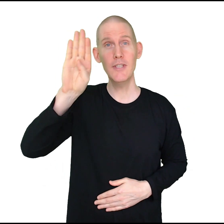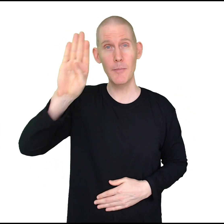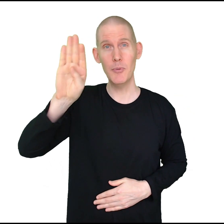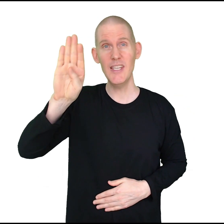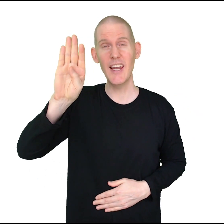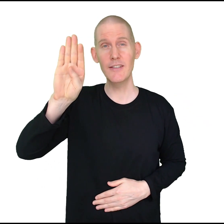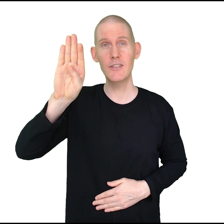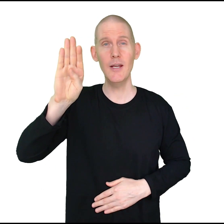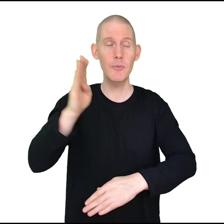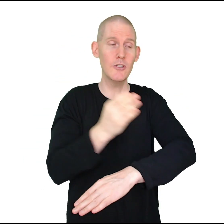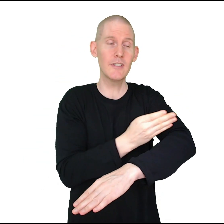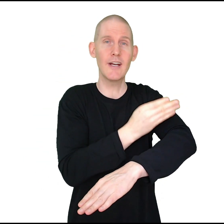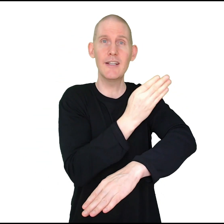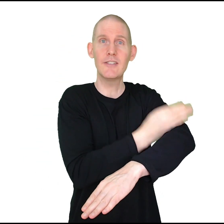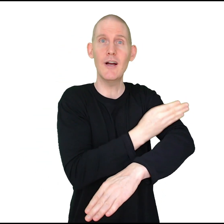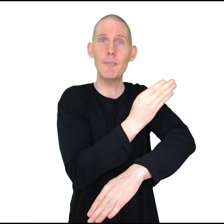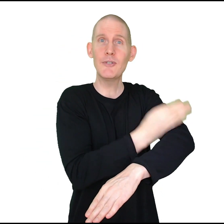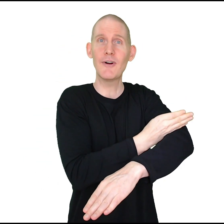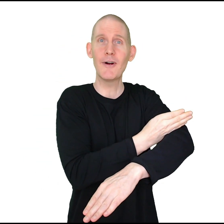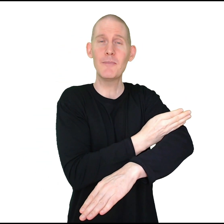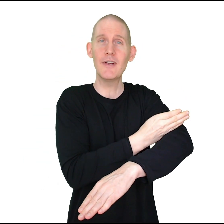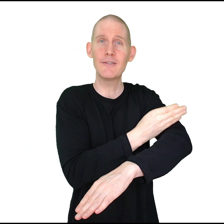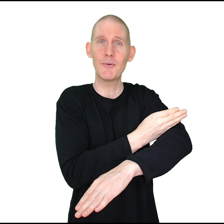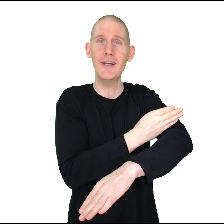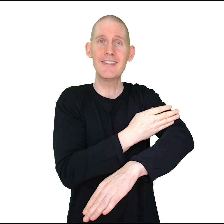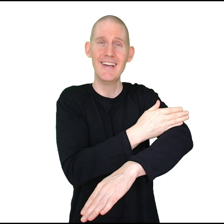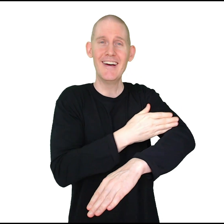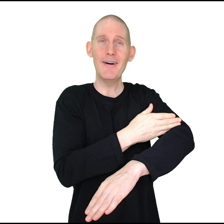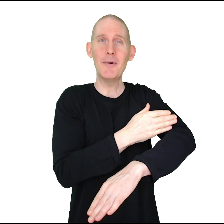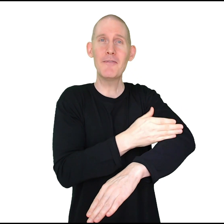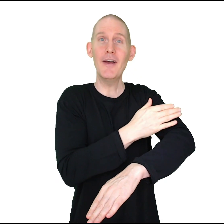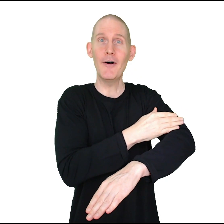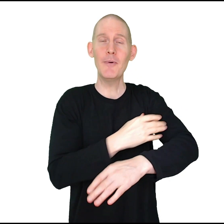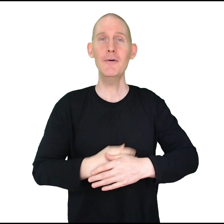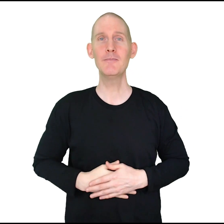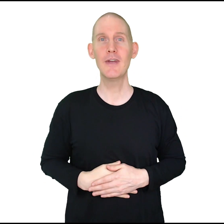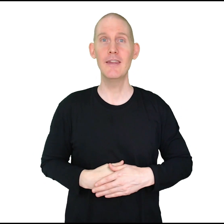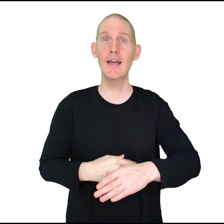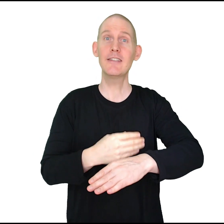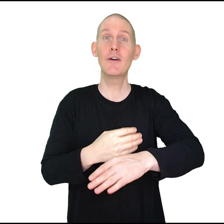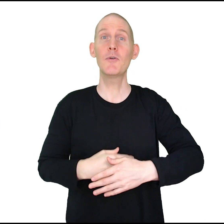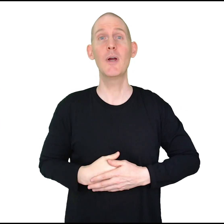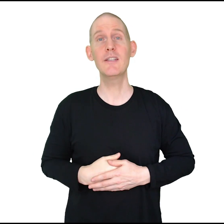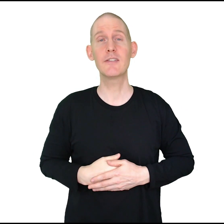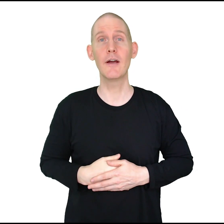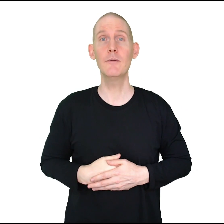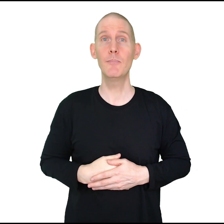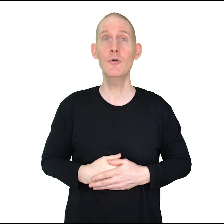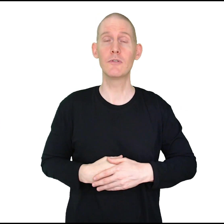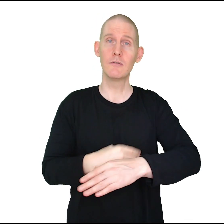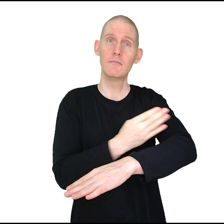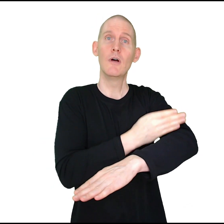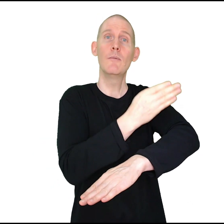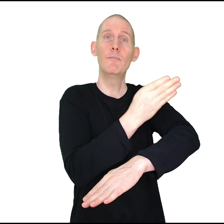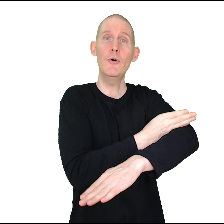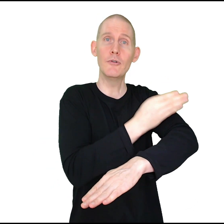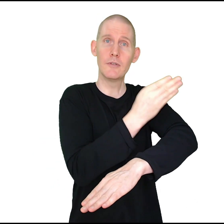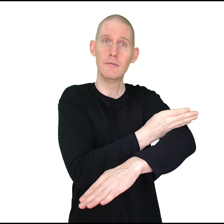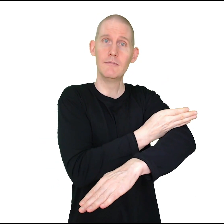B hand shape, and you're just kind of chopping your arm there twice above the elbow. And that's another way to sign boots. Boots.